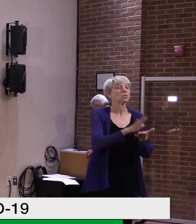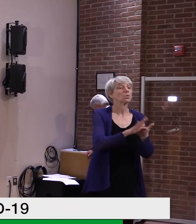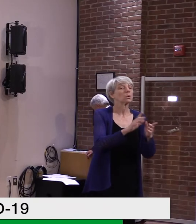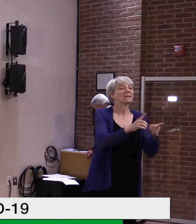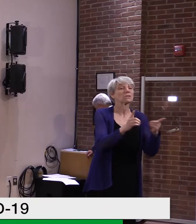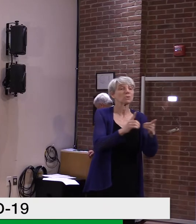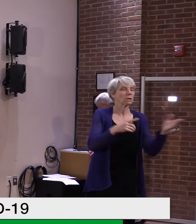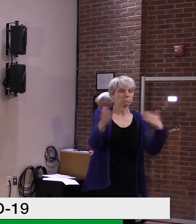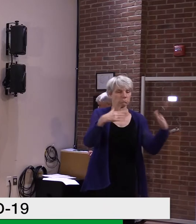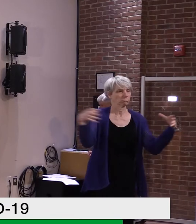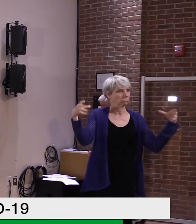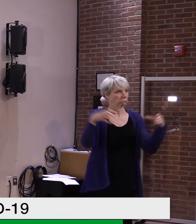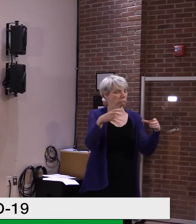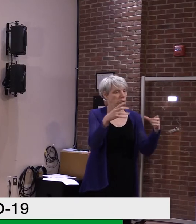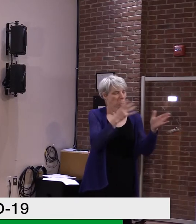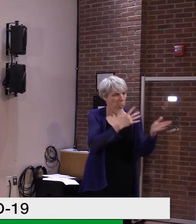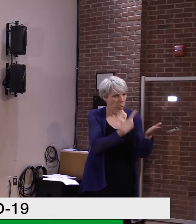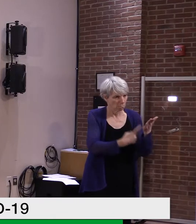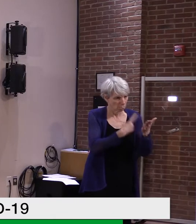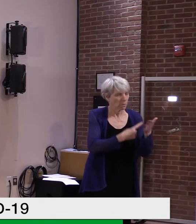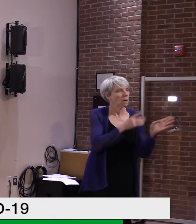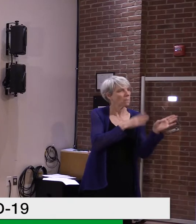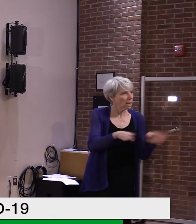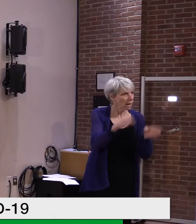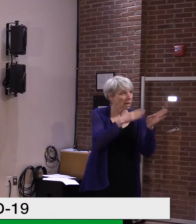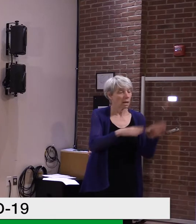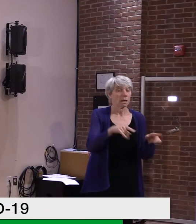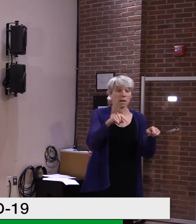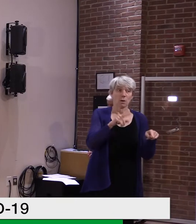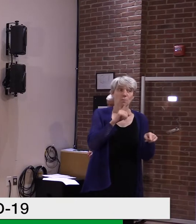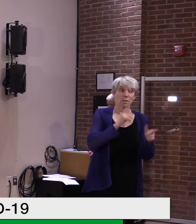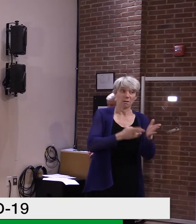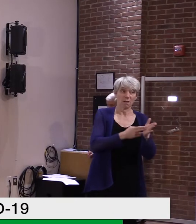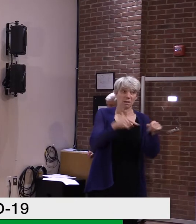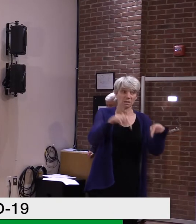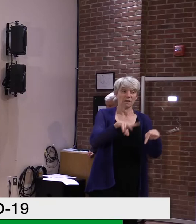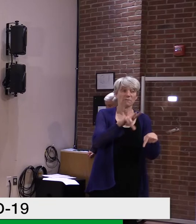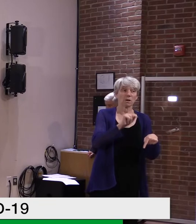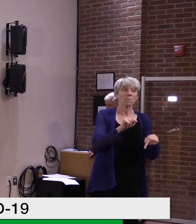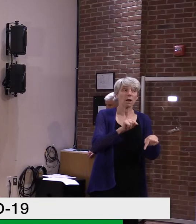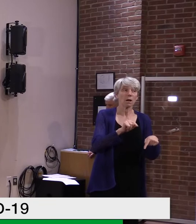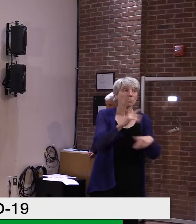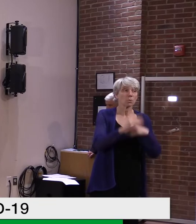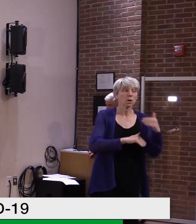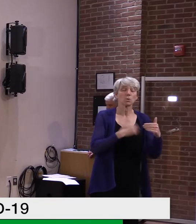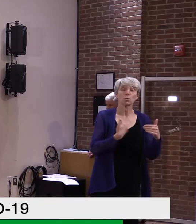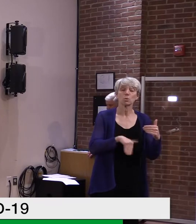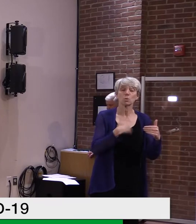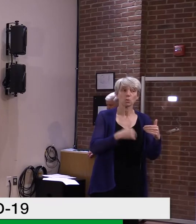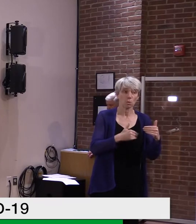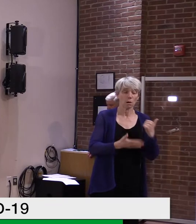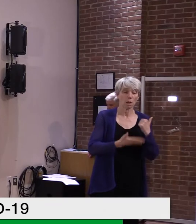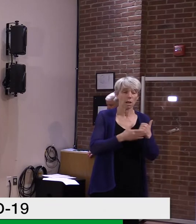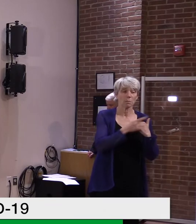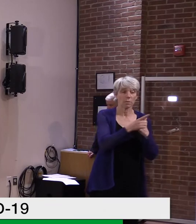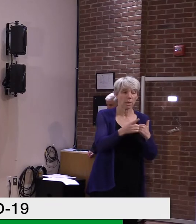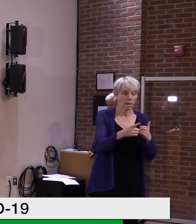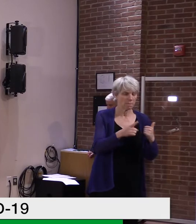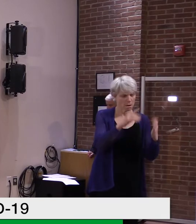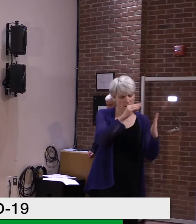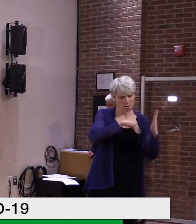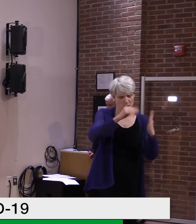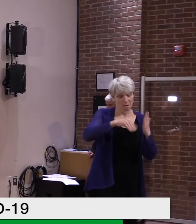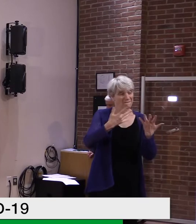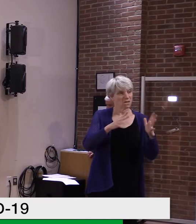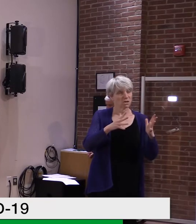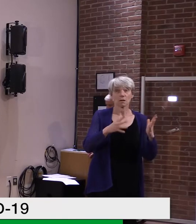together. We think our planning process, our Vermont planning recovery planning process, can be extremely useful for them in accomplishing that